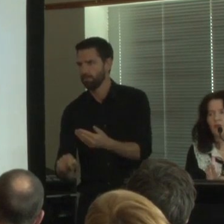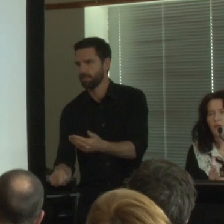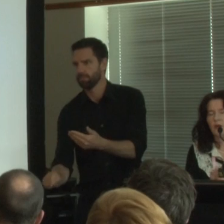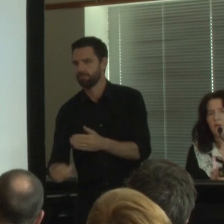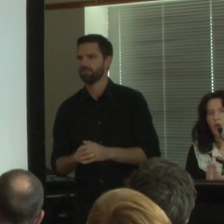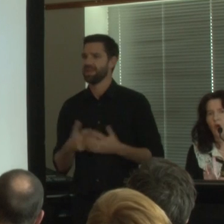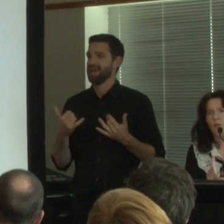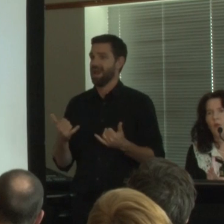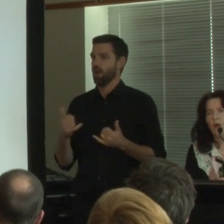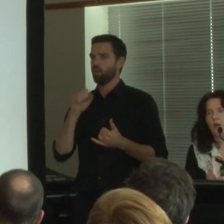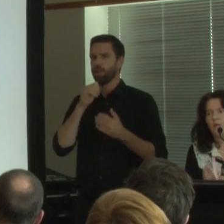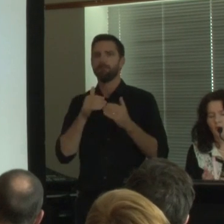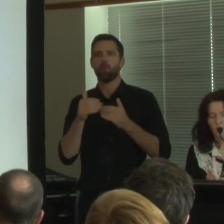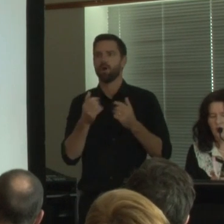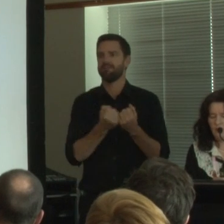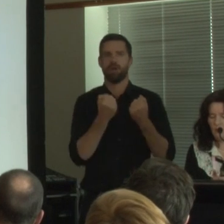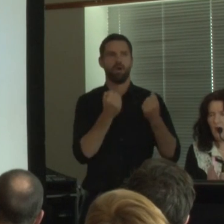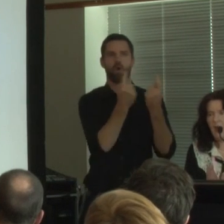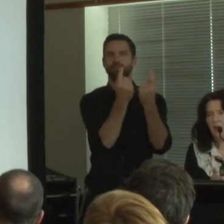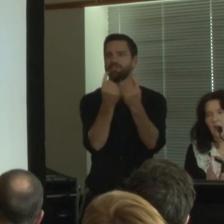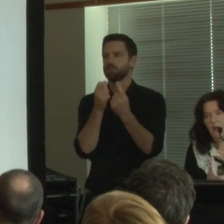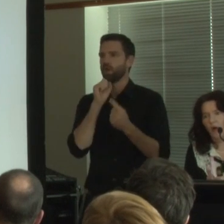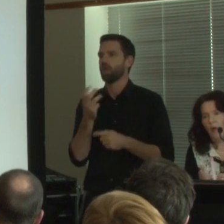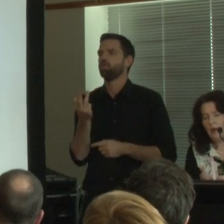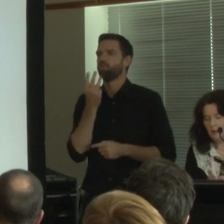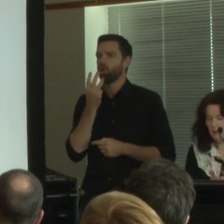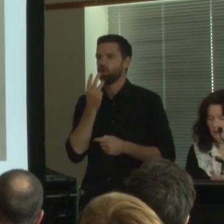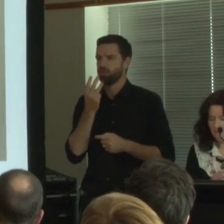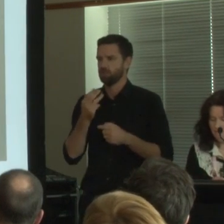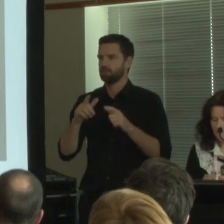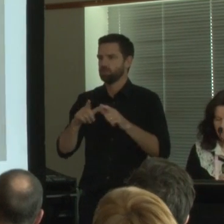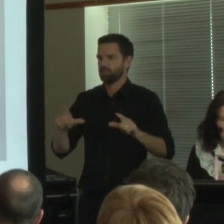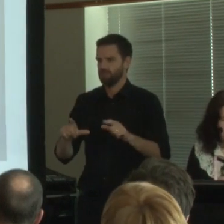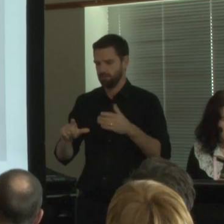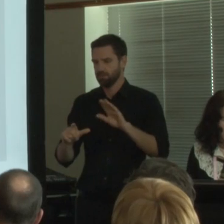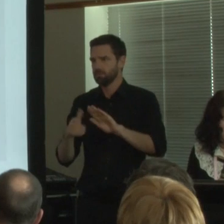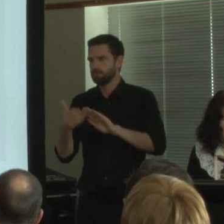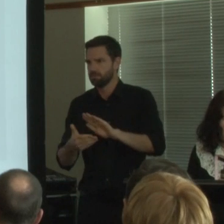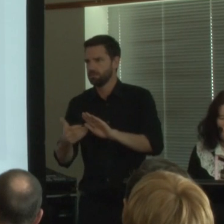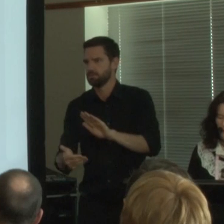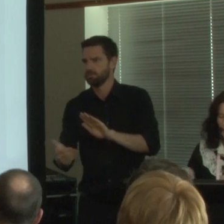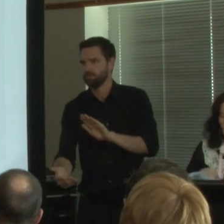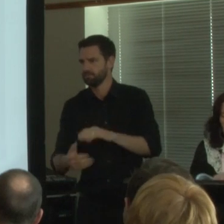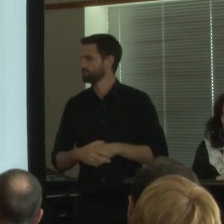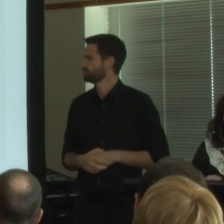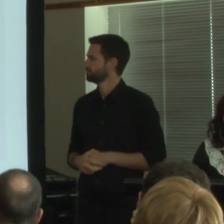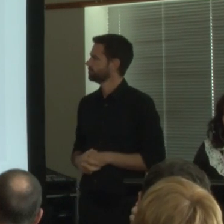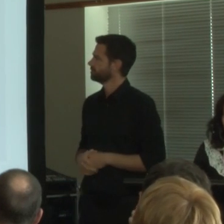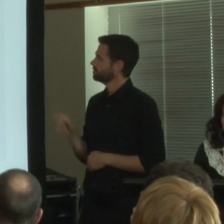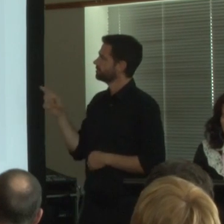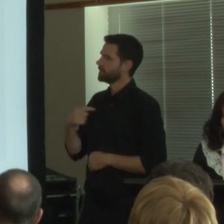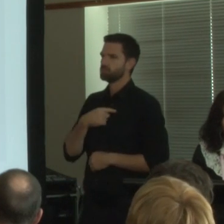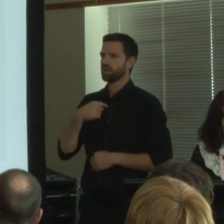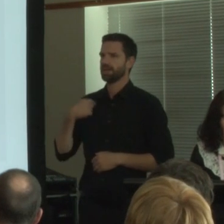a third screen for a lot more of the object, so we're adding another whole layer in there. So this is the Chinese